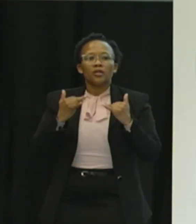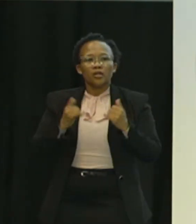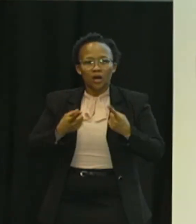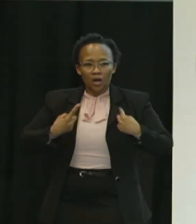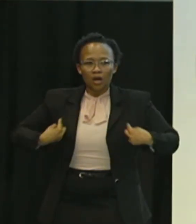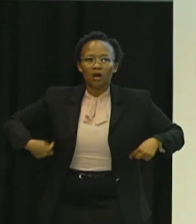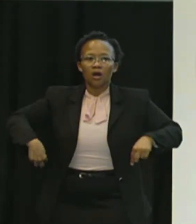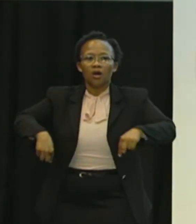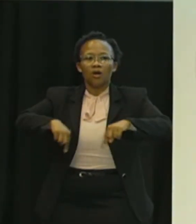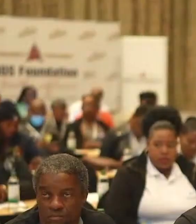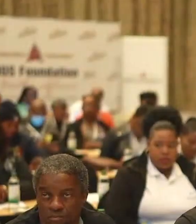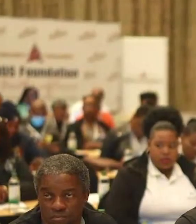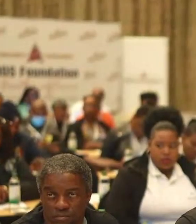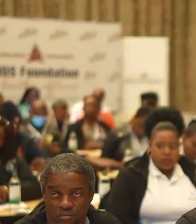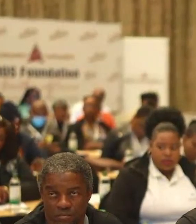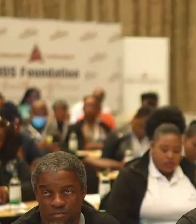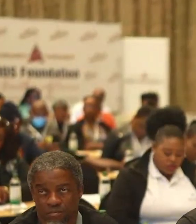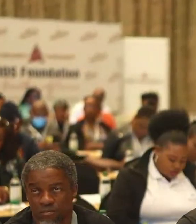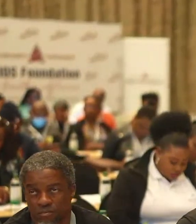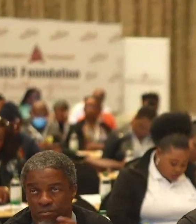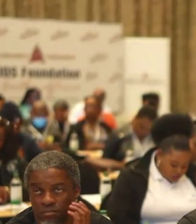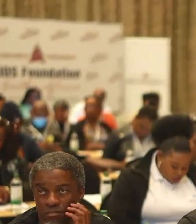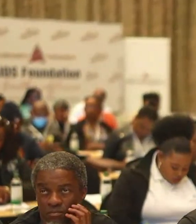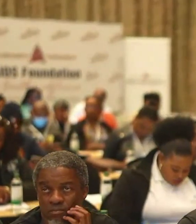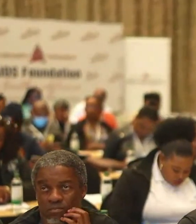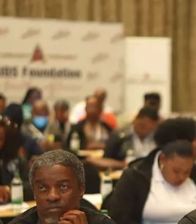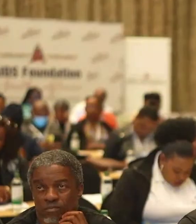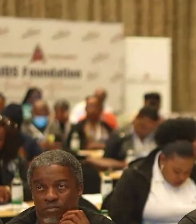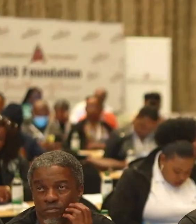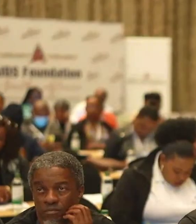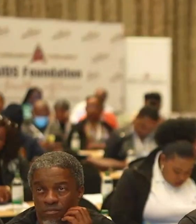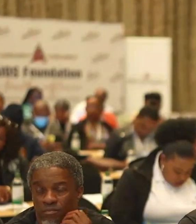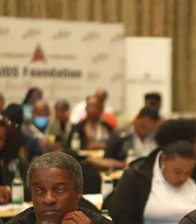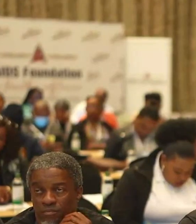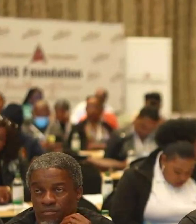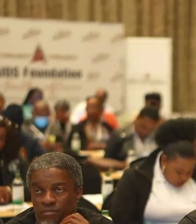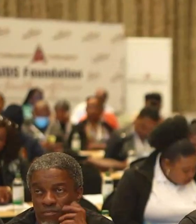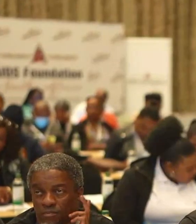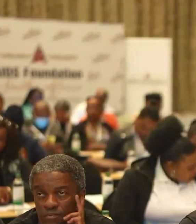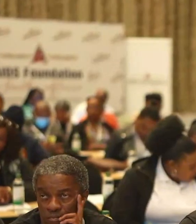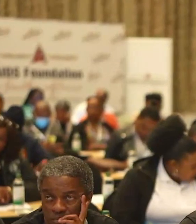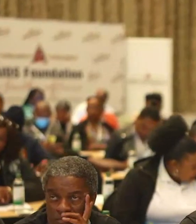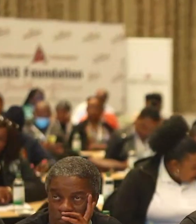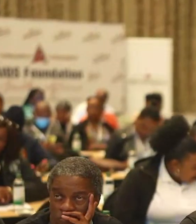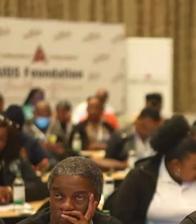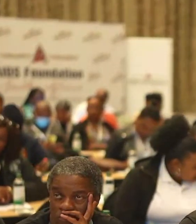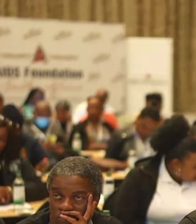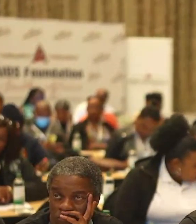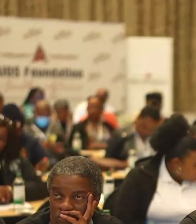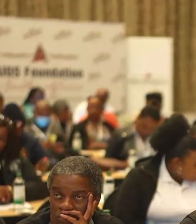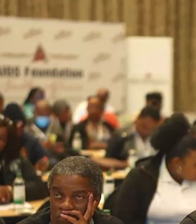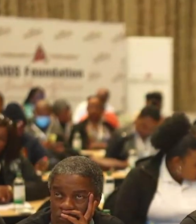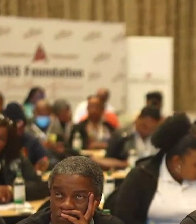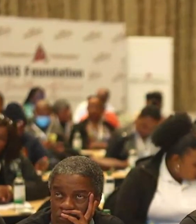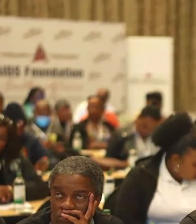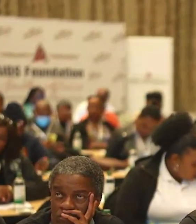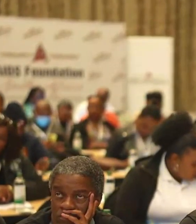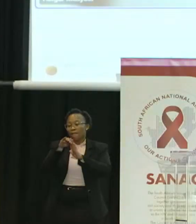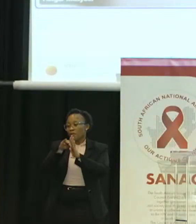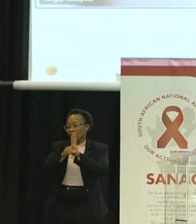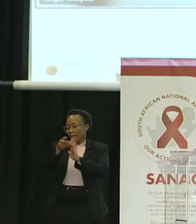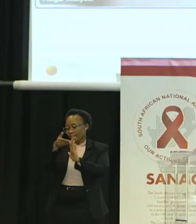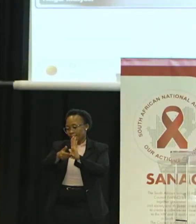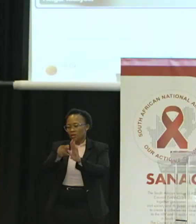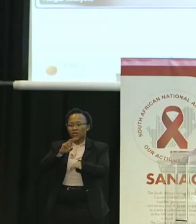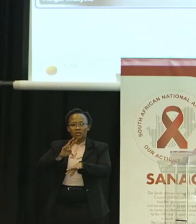know that harm reduction interventions are very key to the Global Fund. The needle and syringe program that needs to be scaled